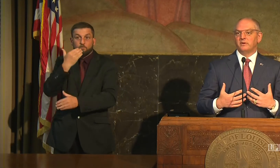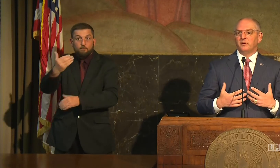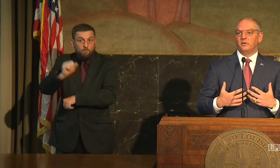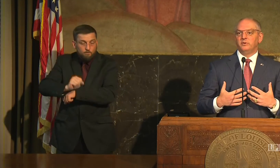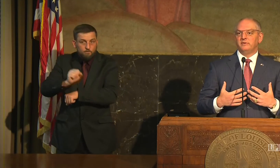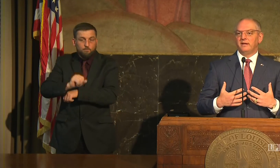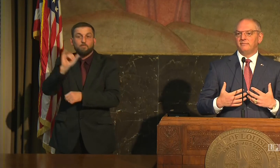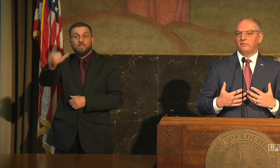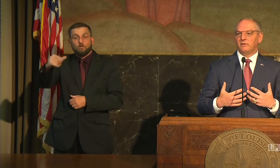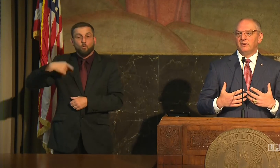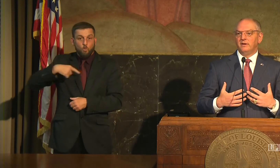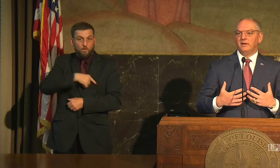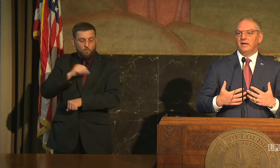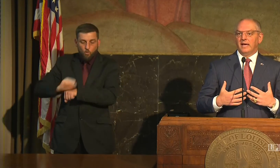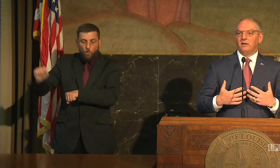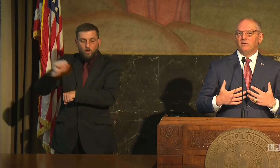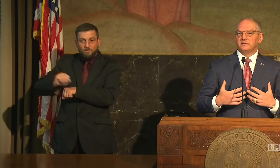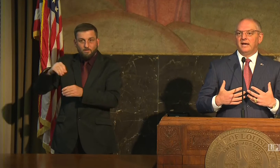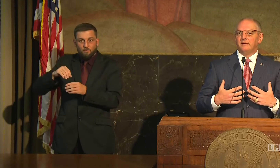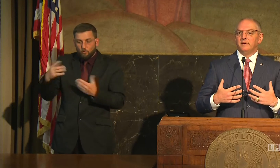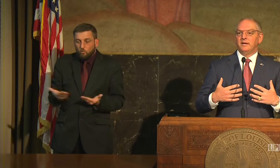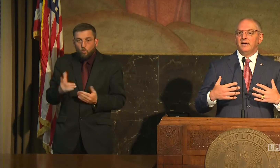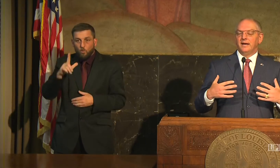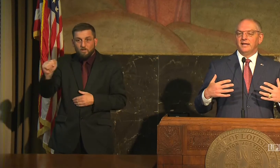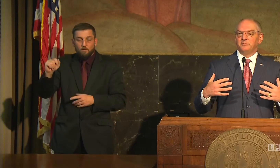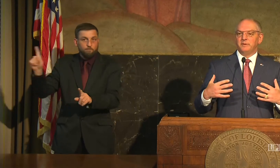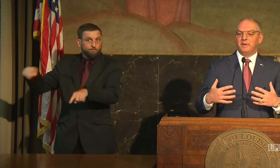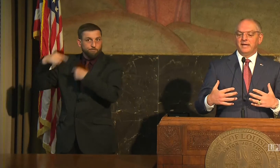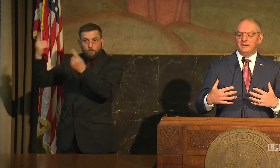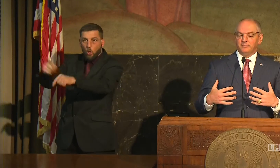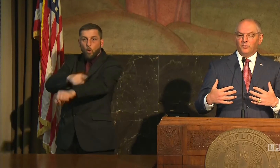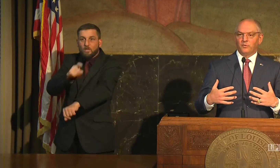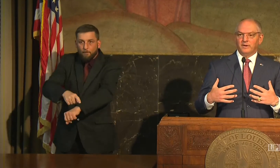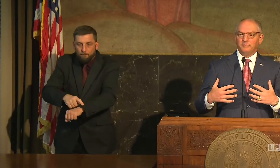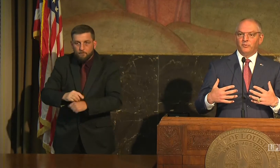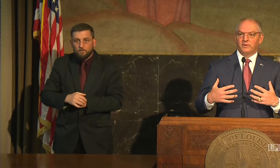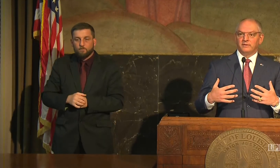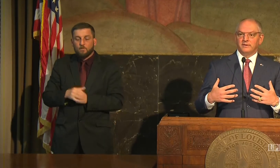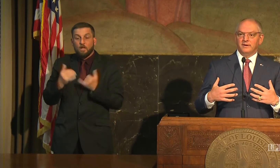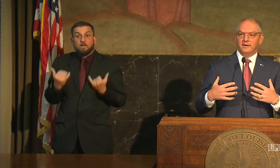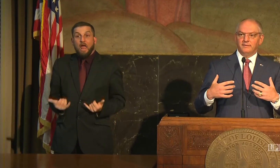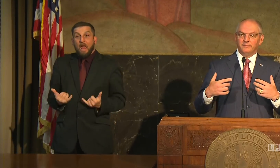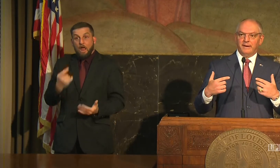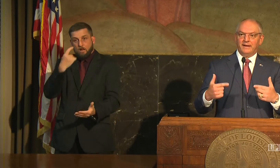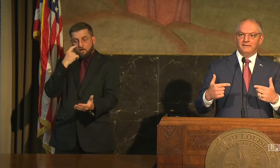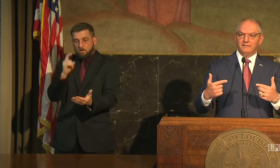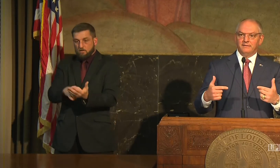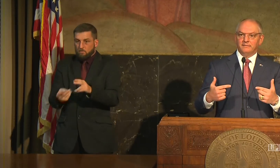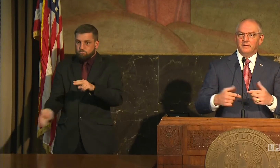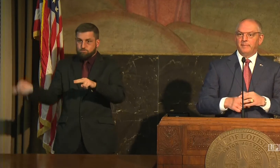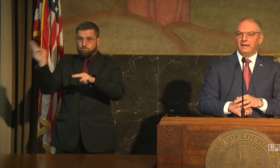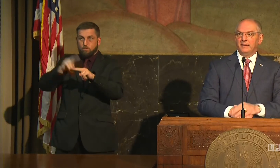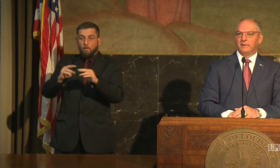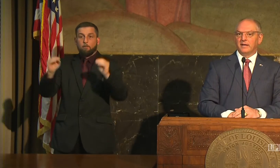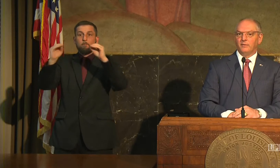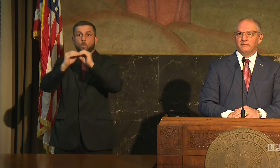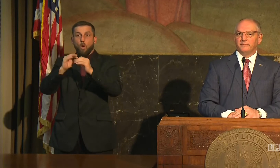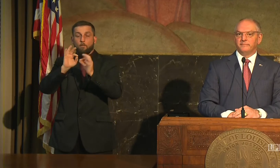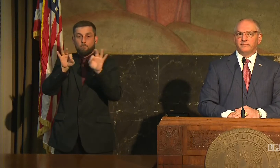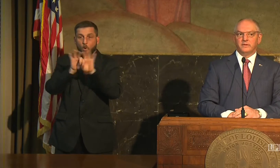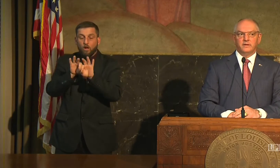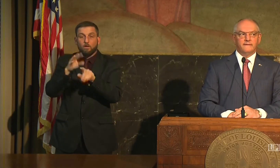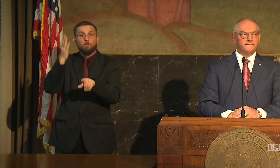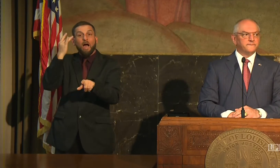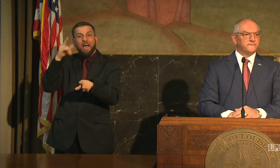we've been working on in Louisiana for a long time. It's been made more important by the pandemic,